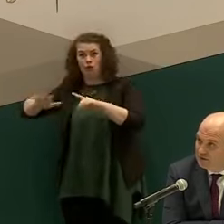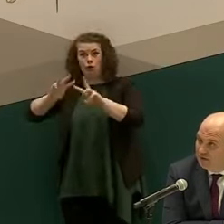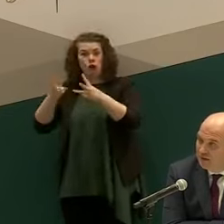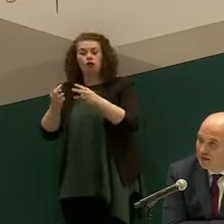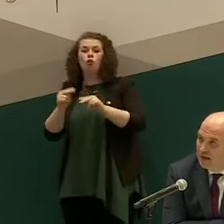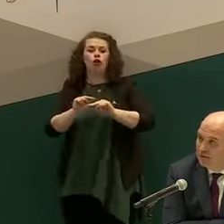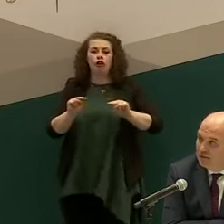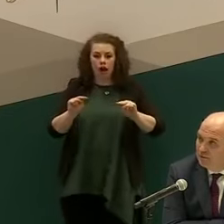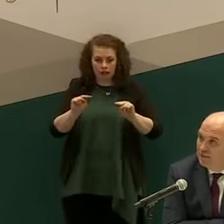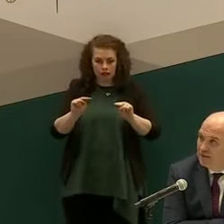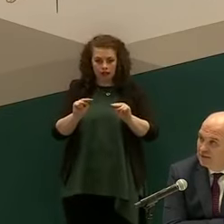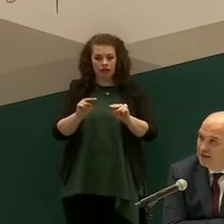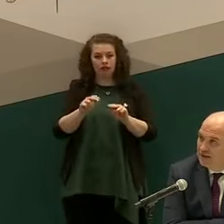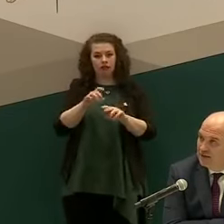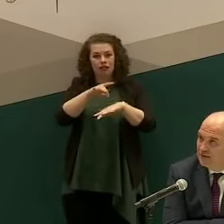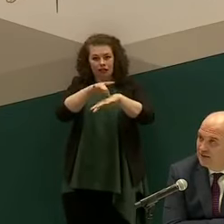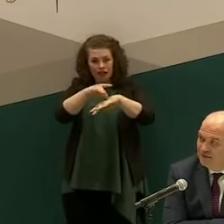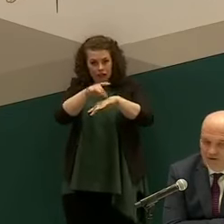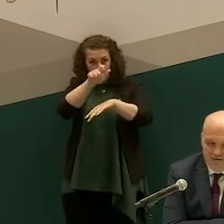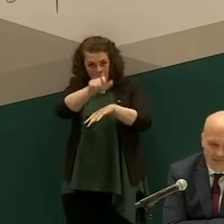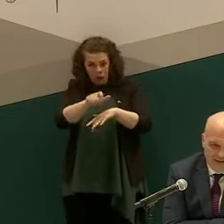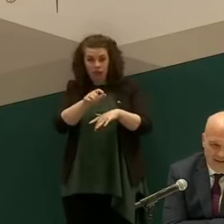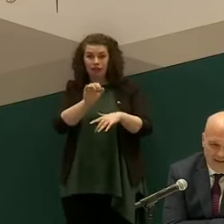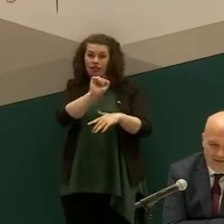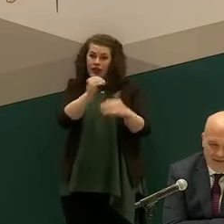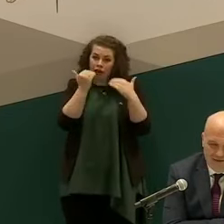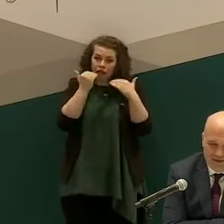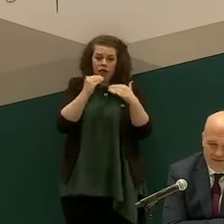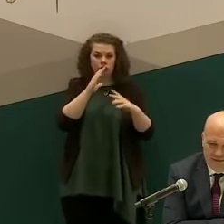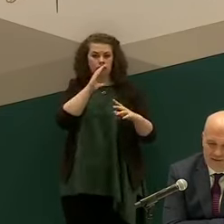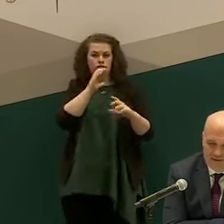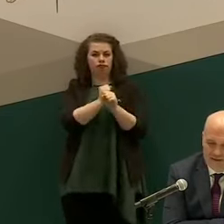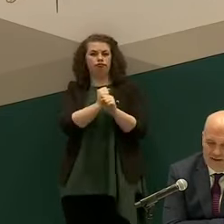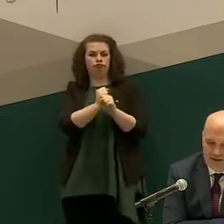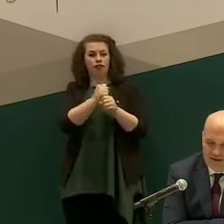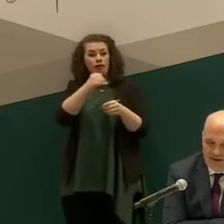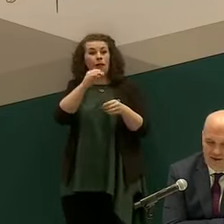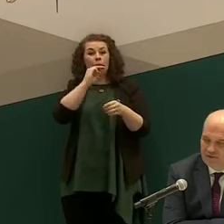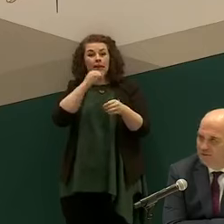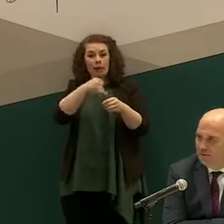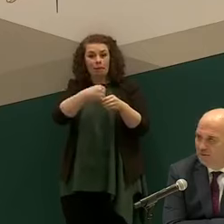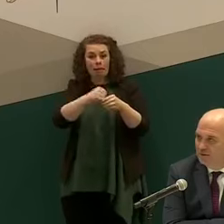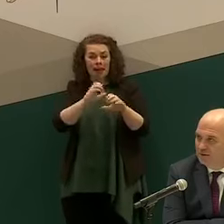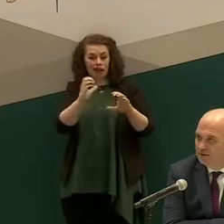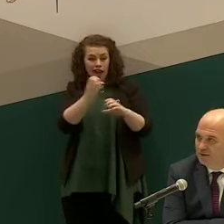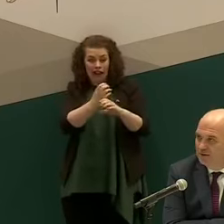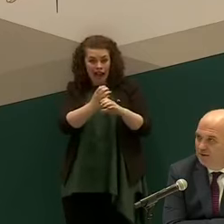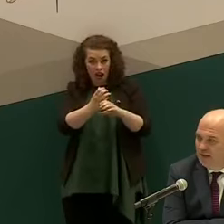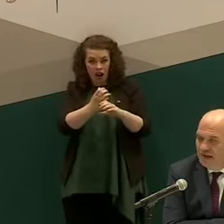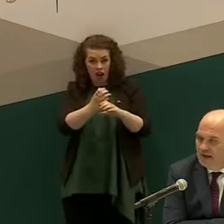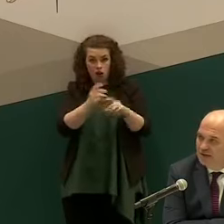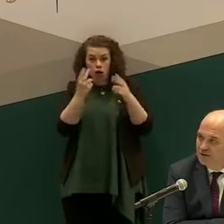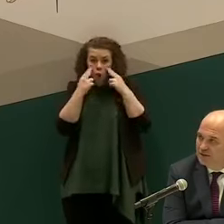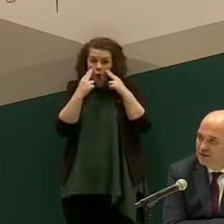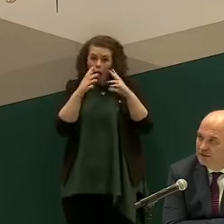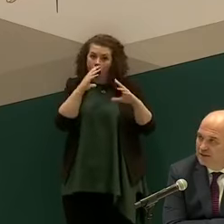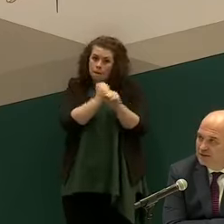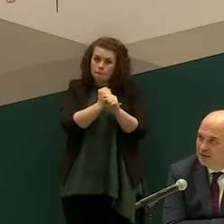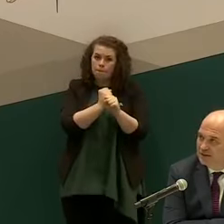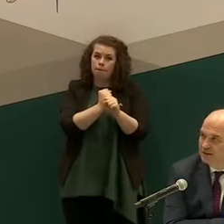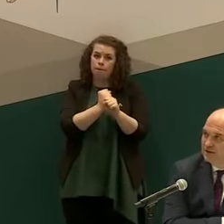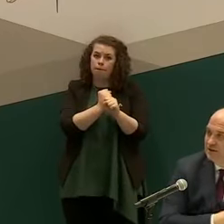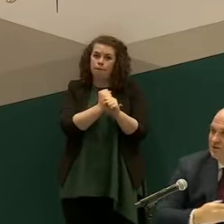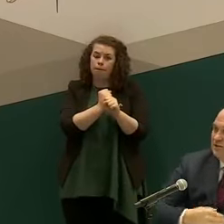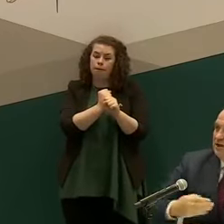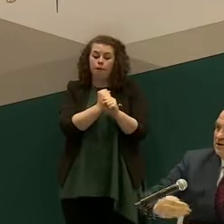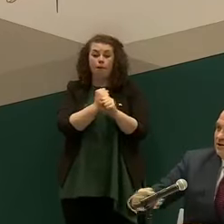to confirm as an appropriate standard of medical care to be able to offer to the whole population. And any interpretation that